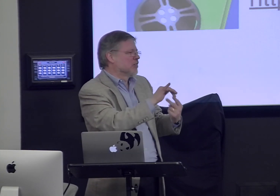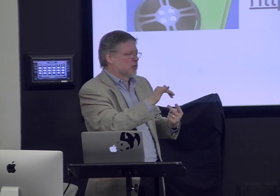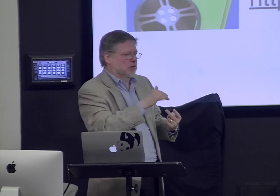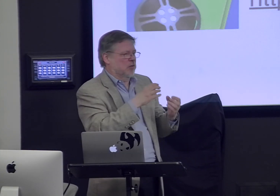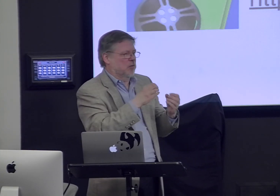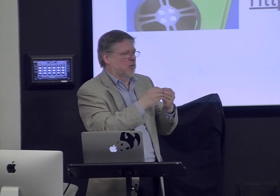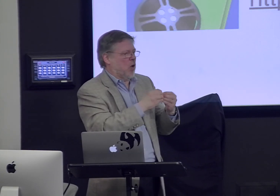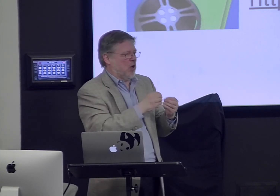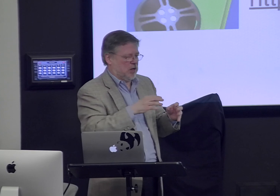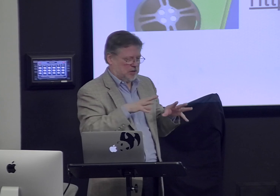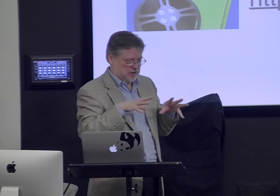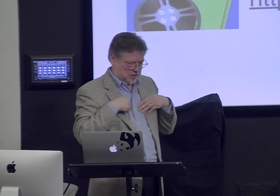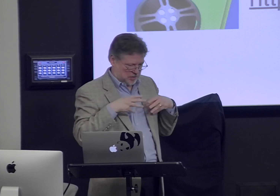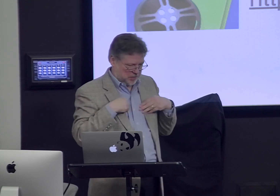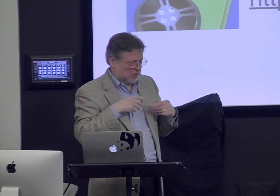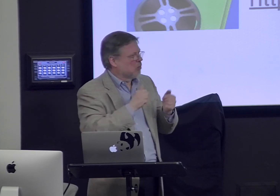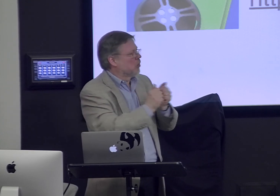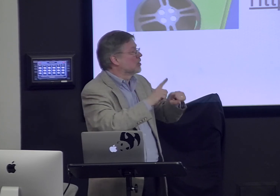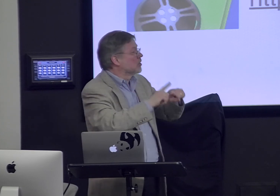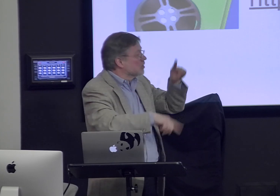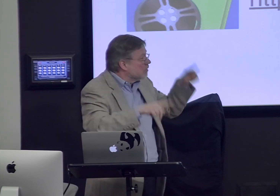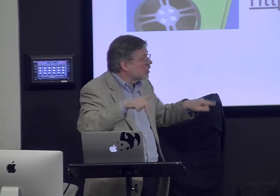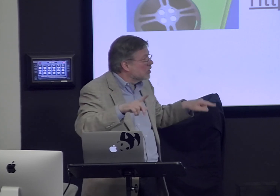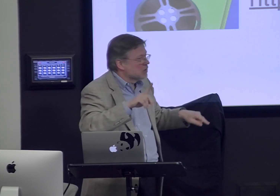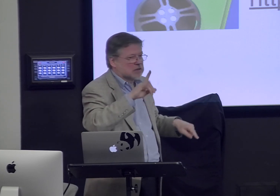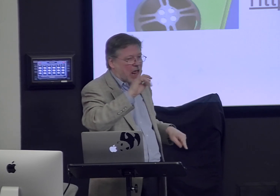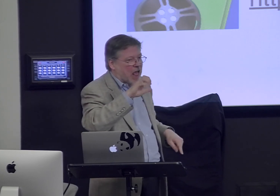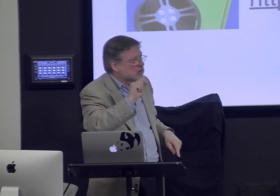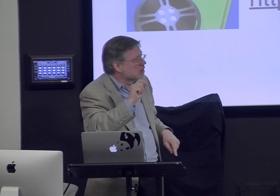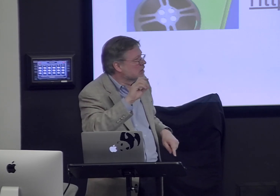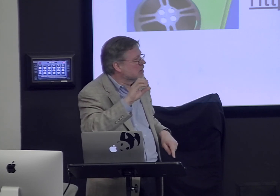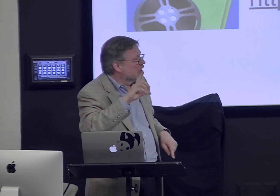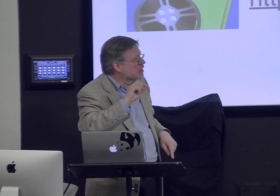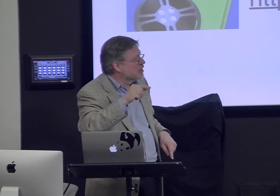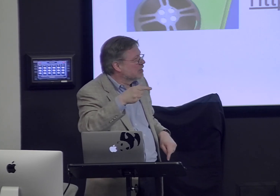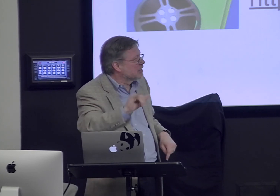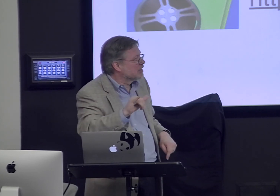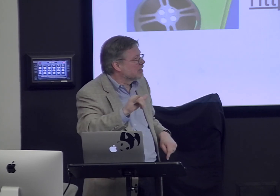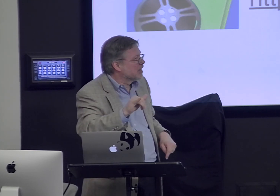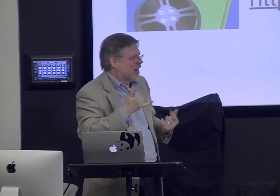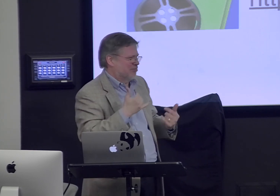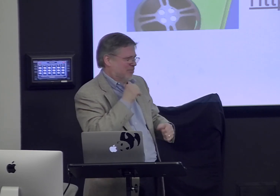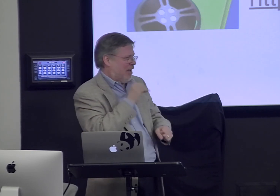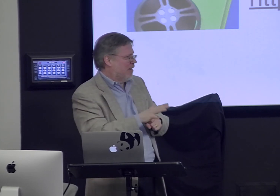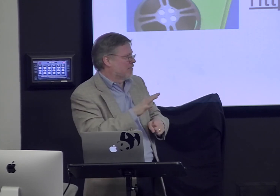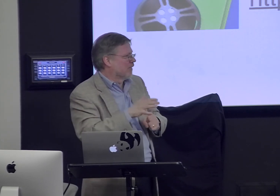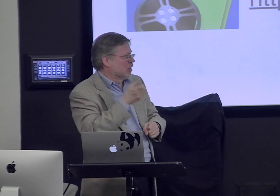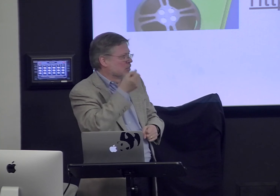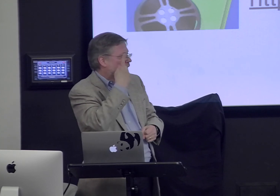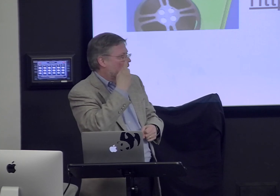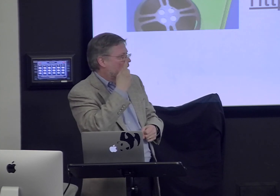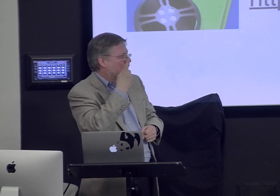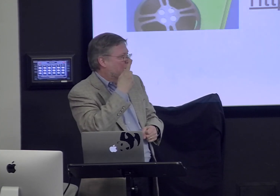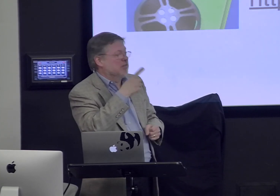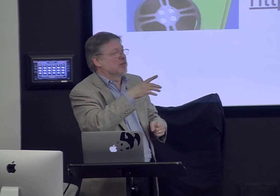into a phrase and over time become a more standardized form. There's also, I think,